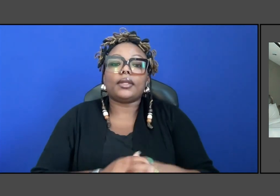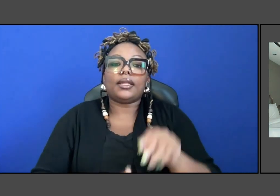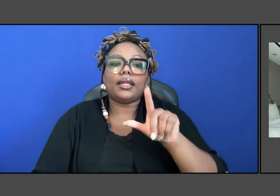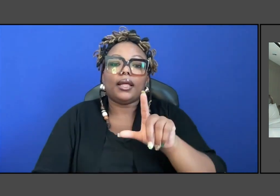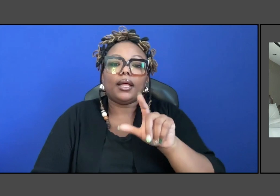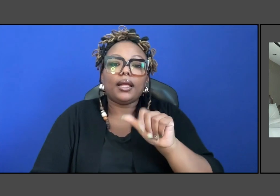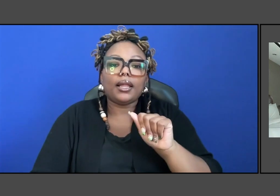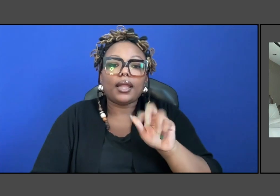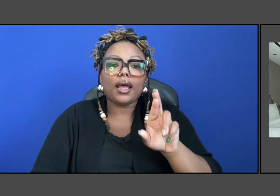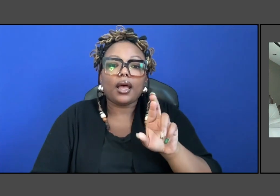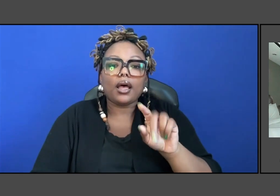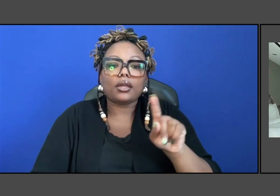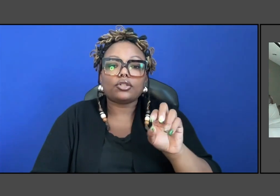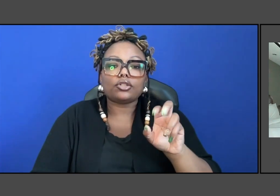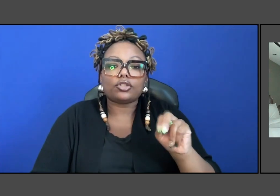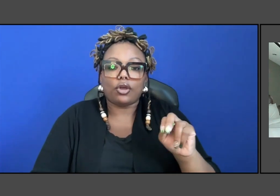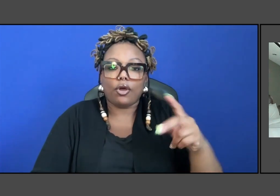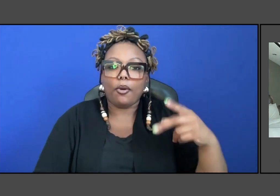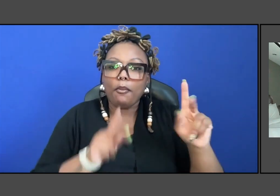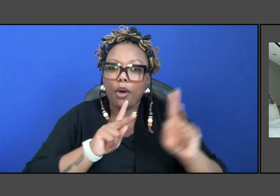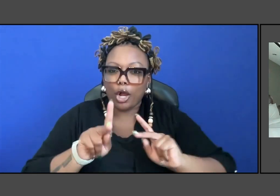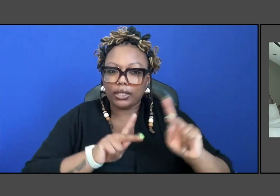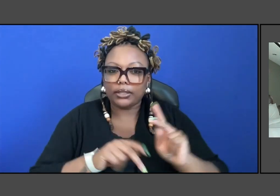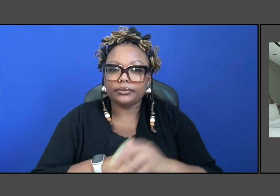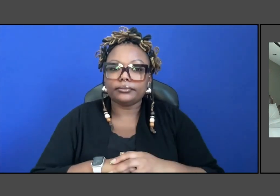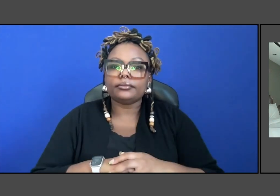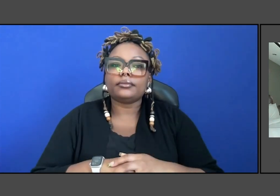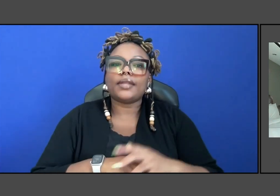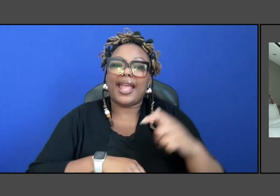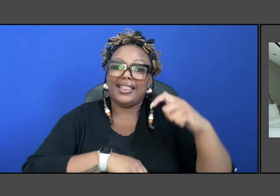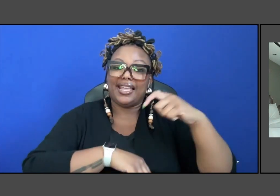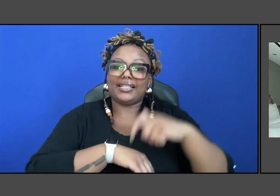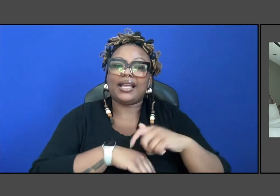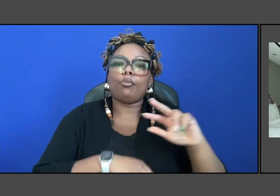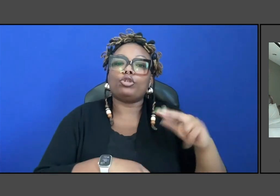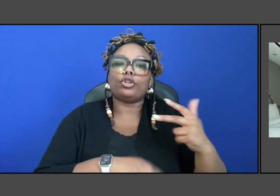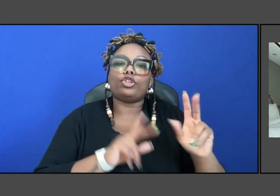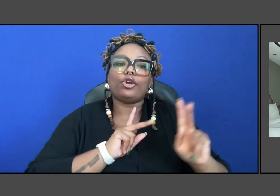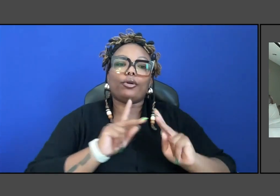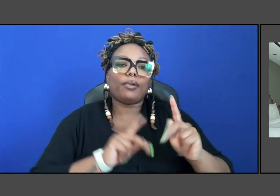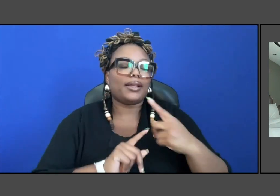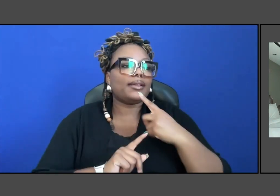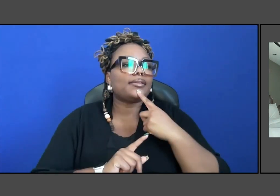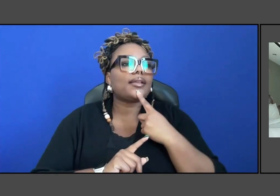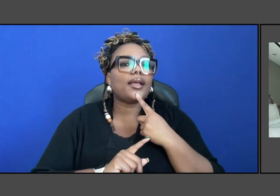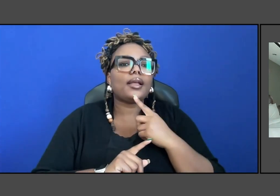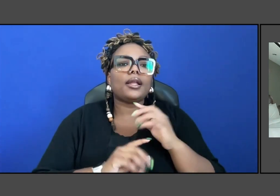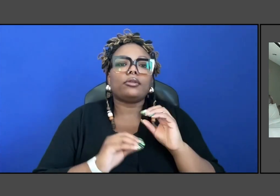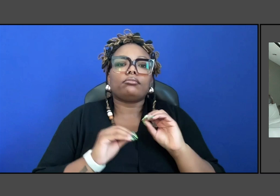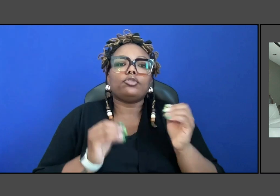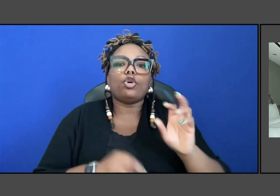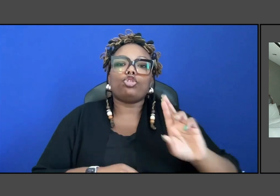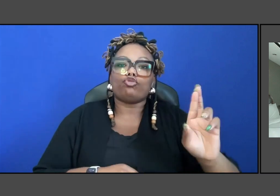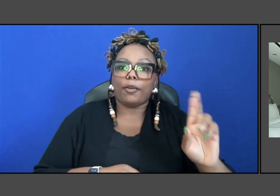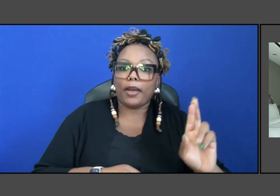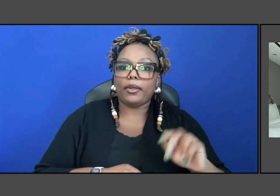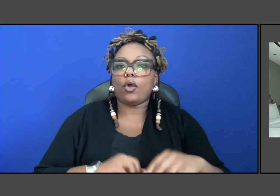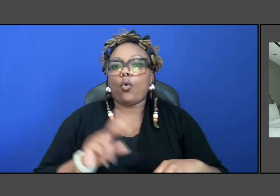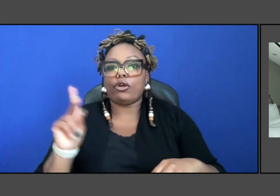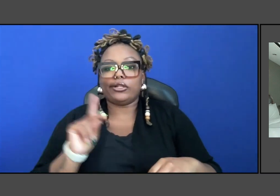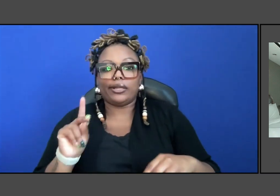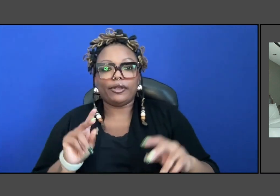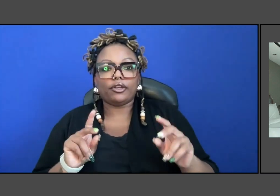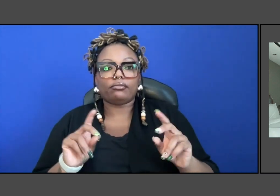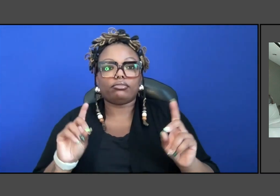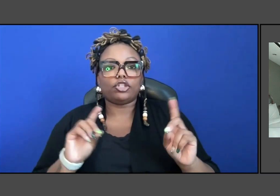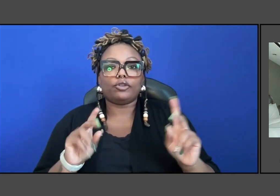for those who are not familiar, at the time was a third party that said that neither the Republican Party nor the Democratic Party was serving the needs